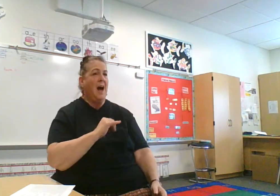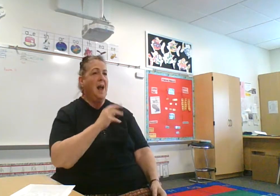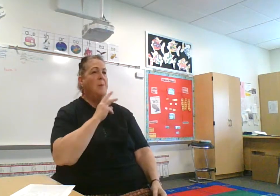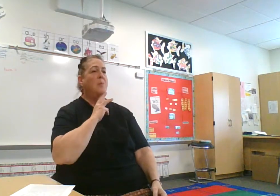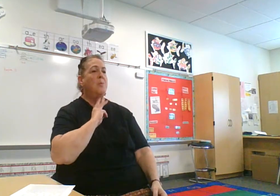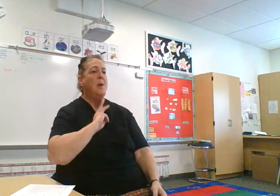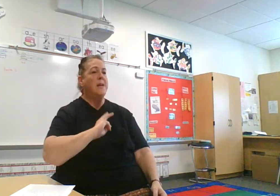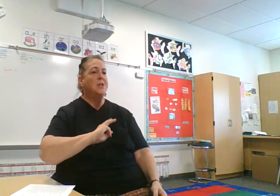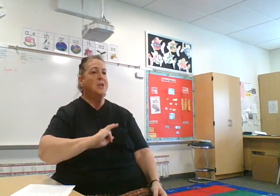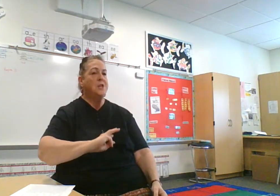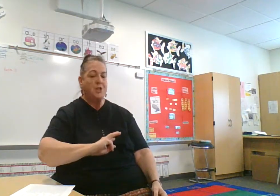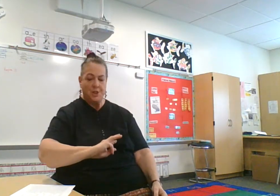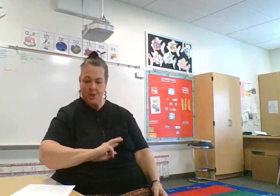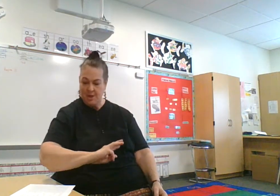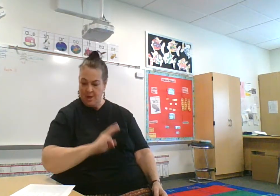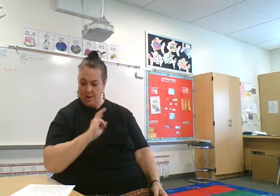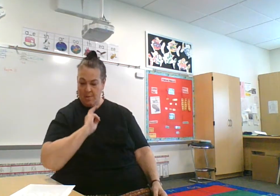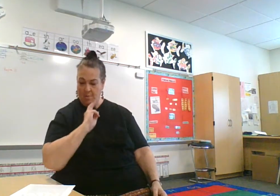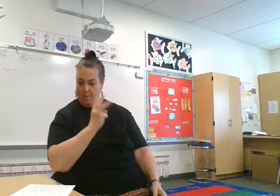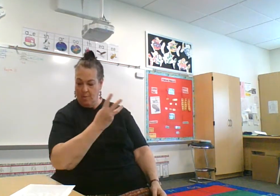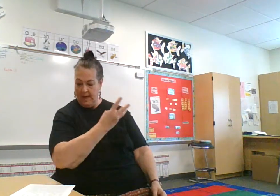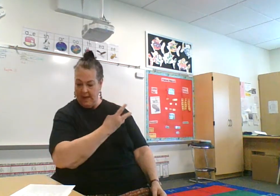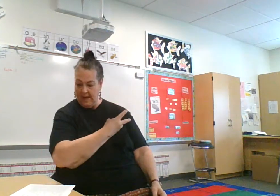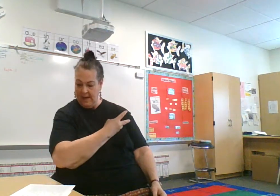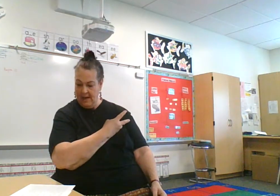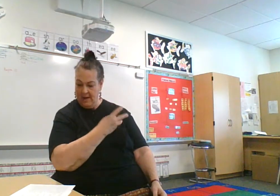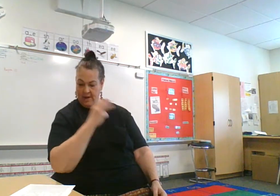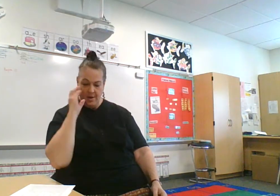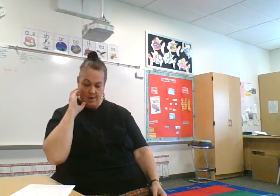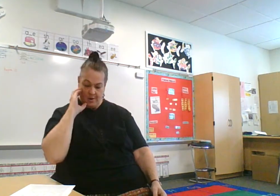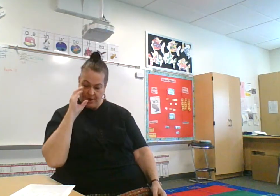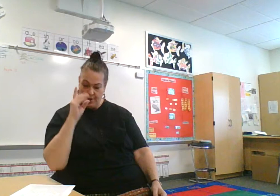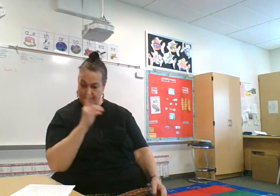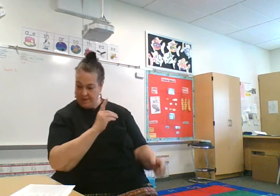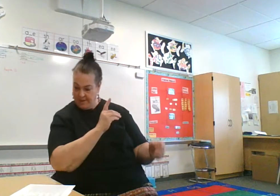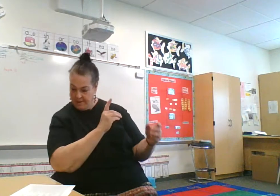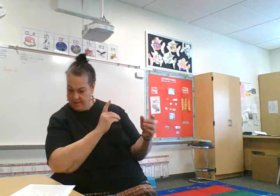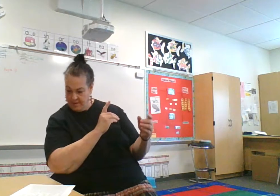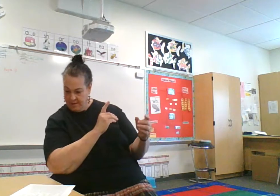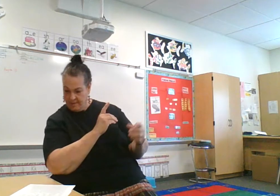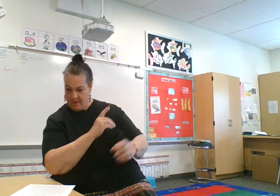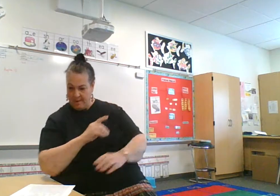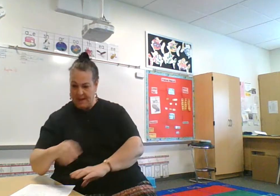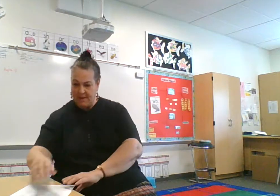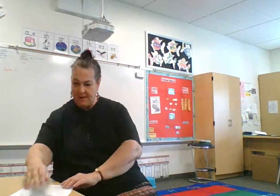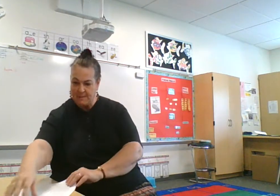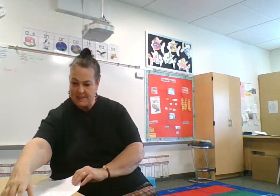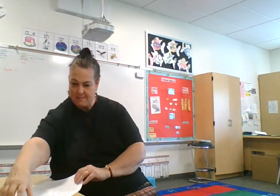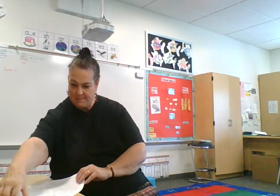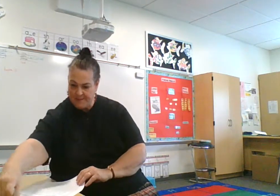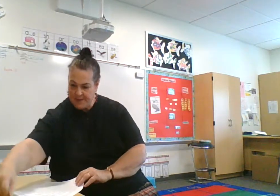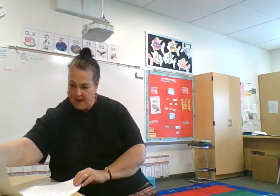I wish we could, where am I? I've lost my, I wish